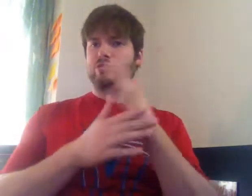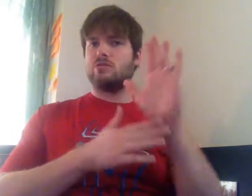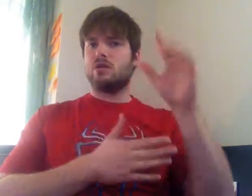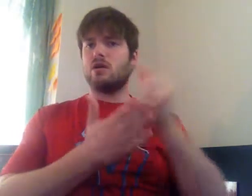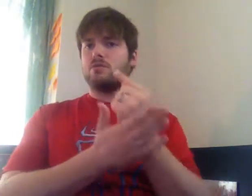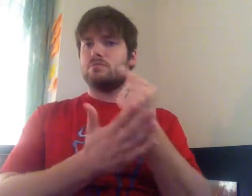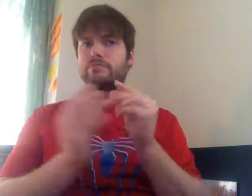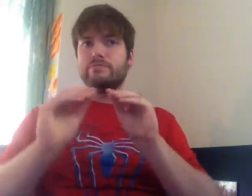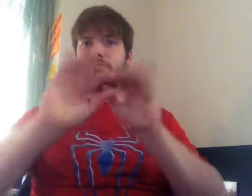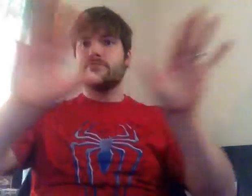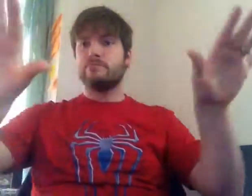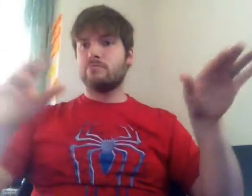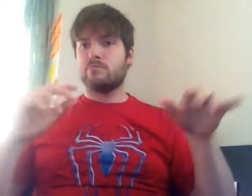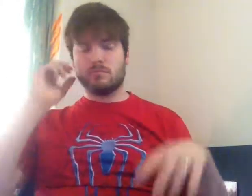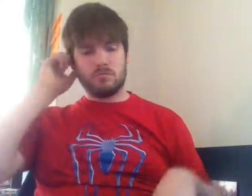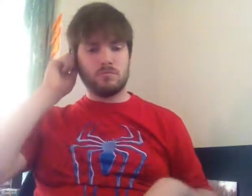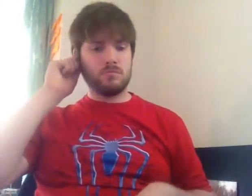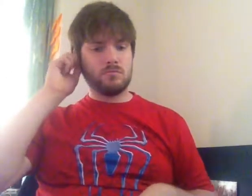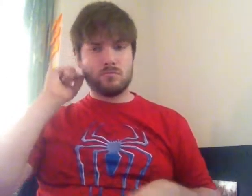a little bit. We'll be right